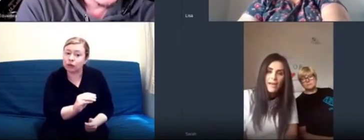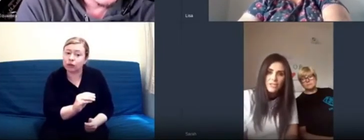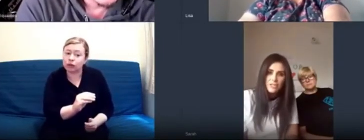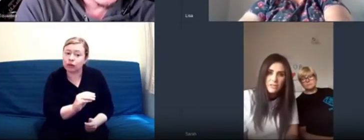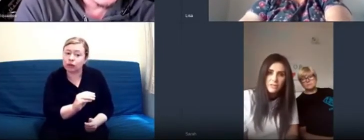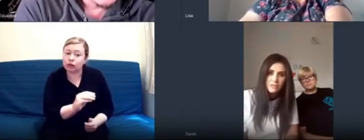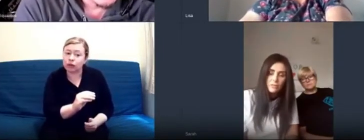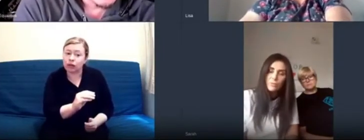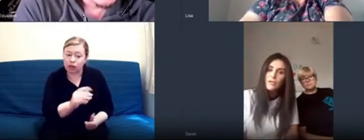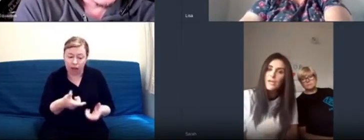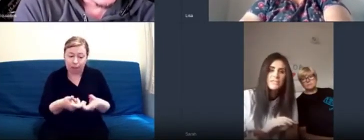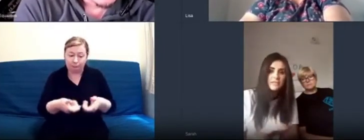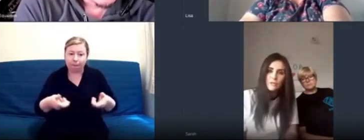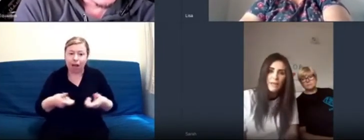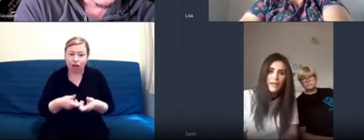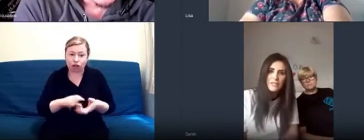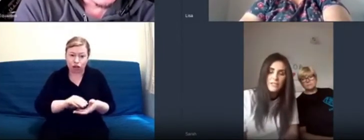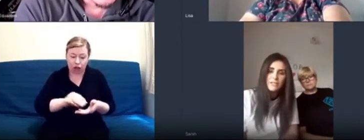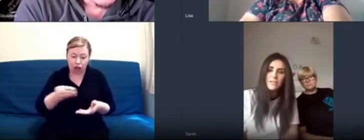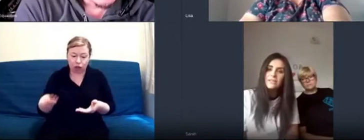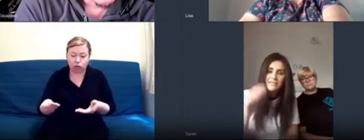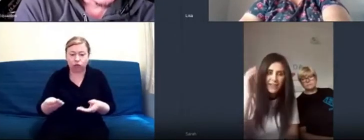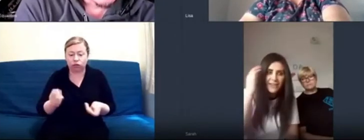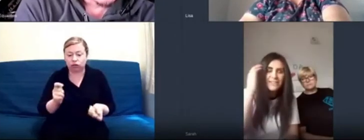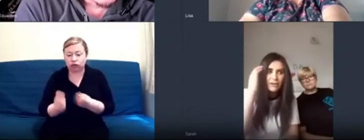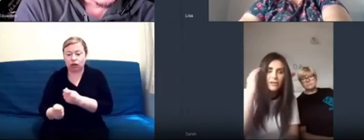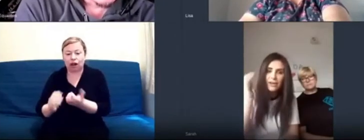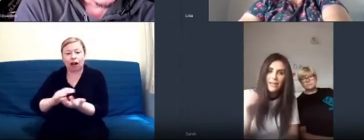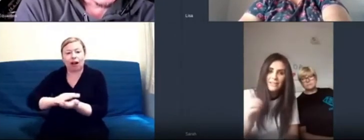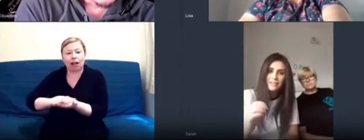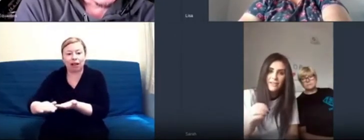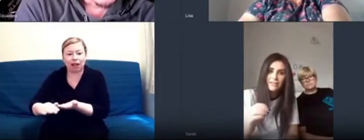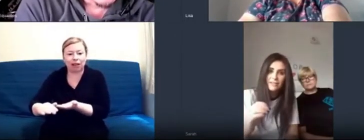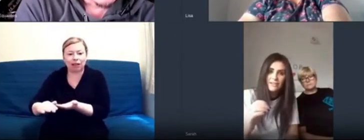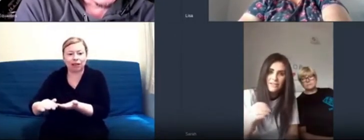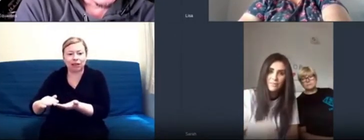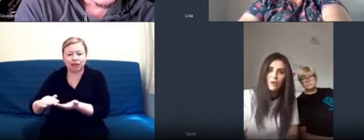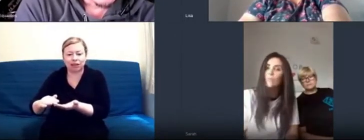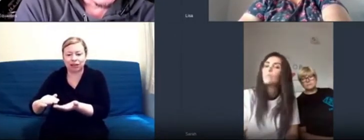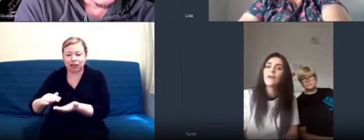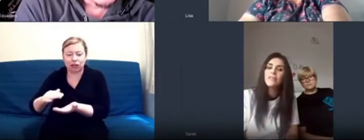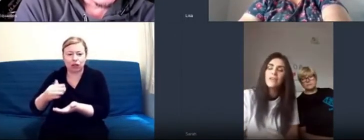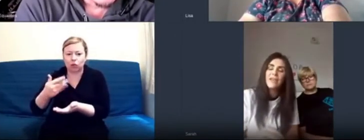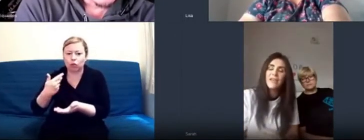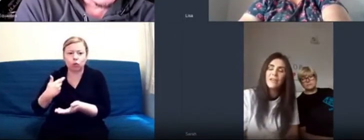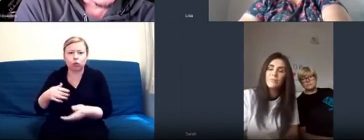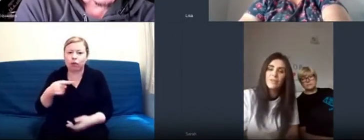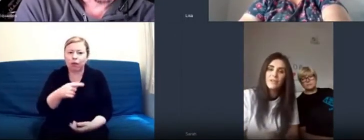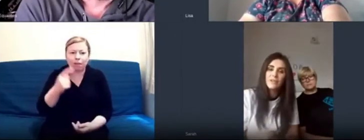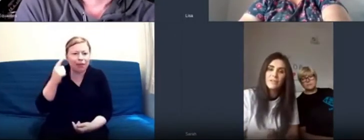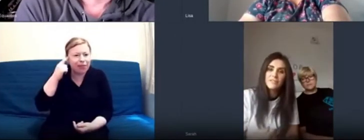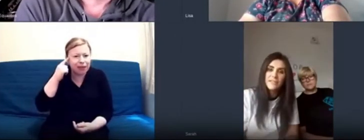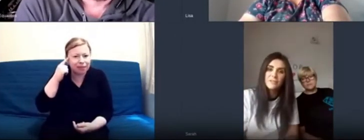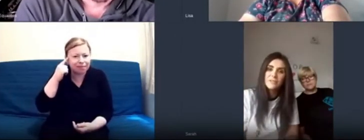remove it out the packaging, we put it into clear packaging, to get out their head that there is a problem with